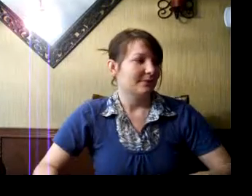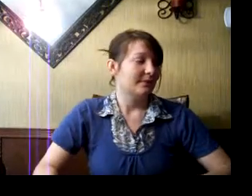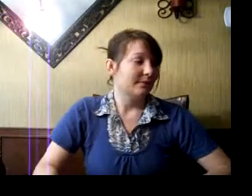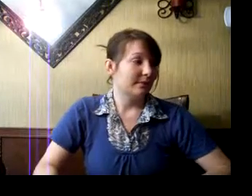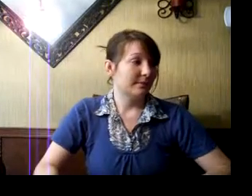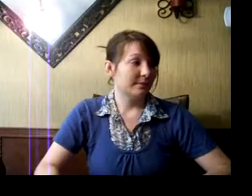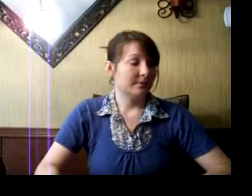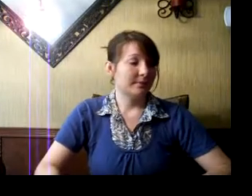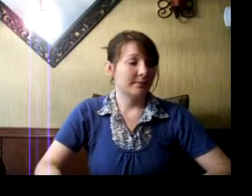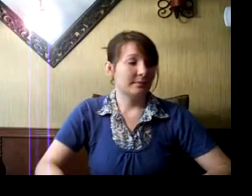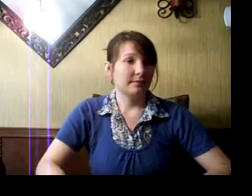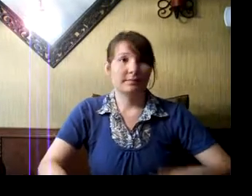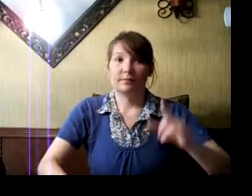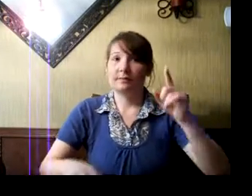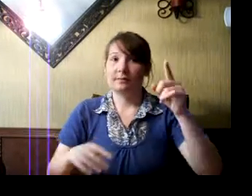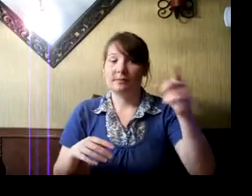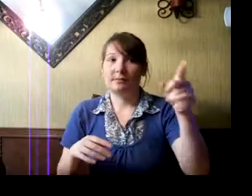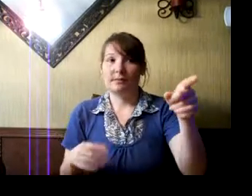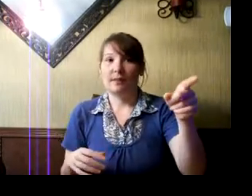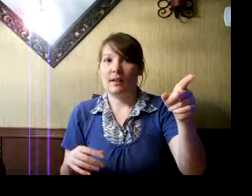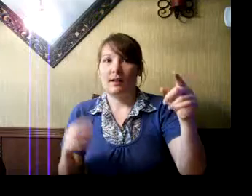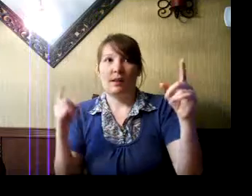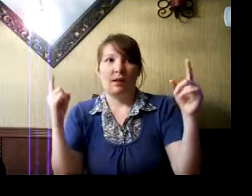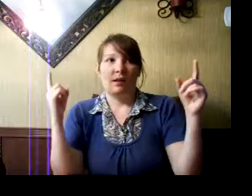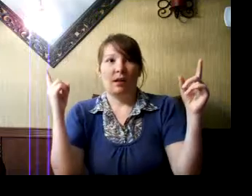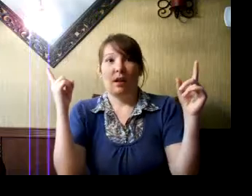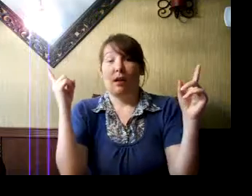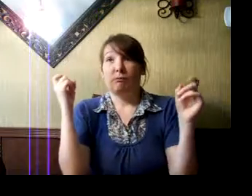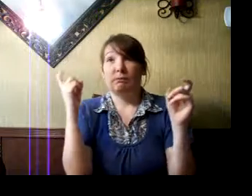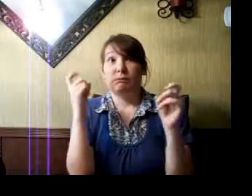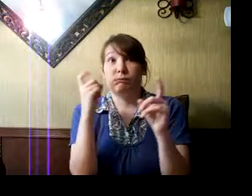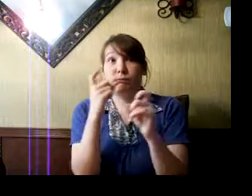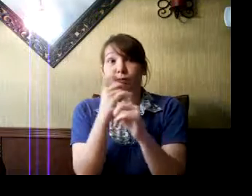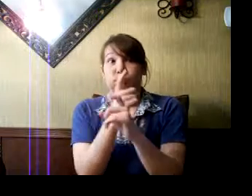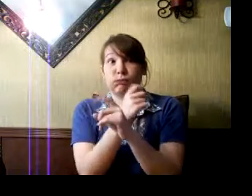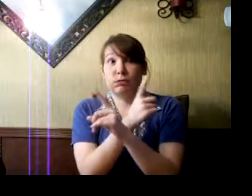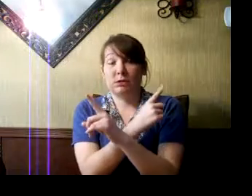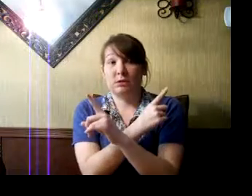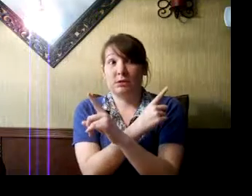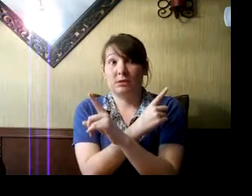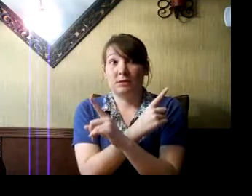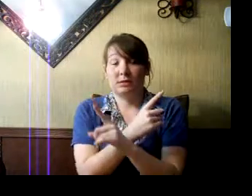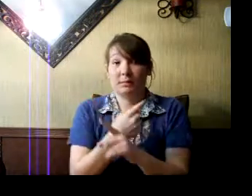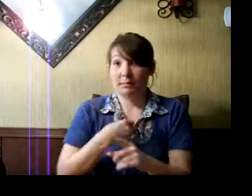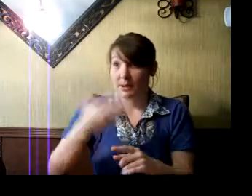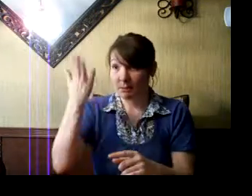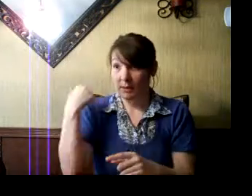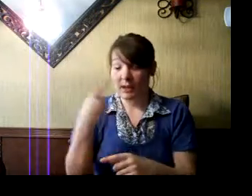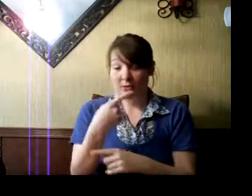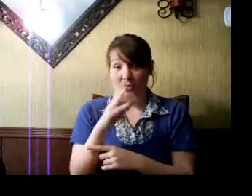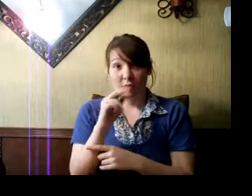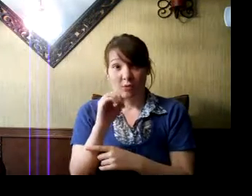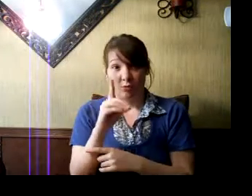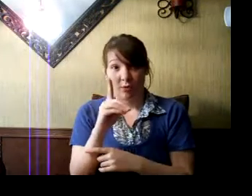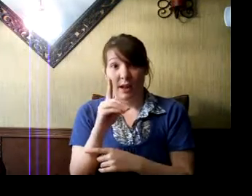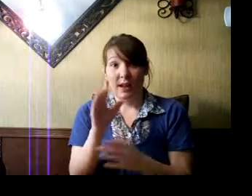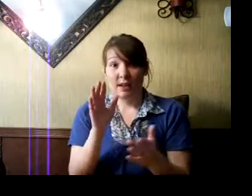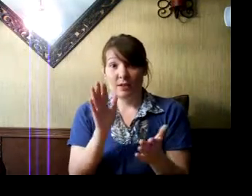within that paradigm, a complexity about Bloom's taxonomy. If I was to go out into the schools right now, go to